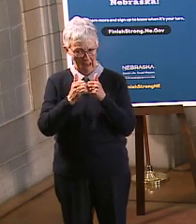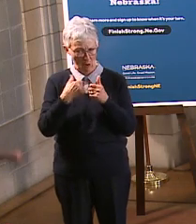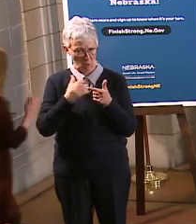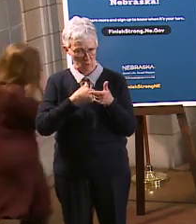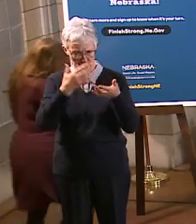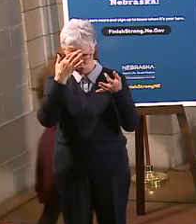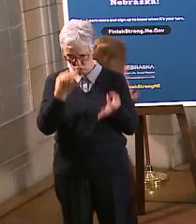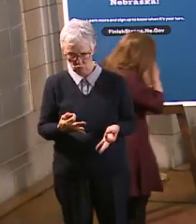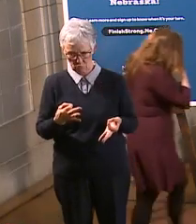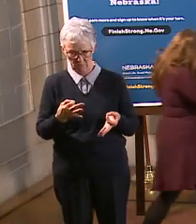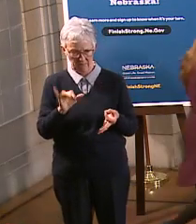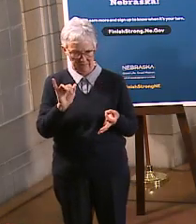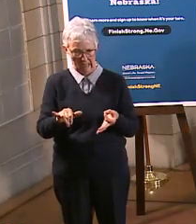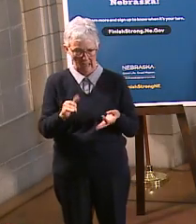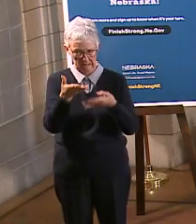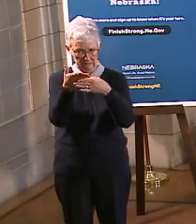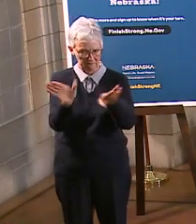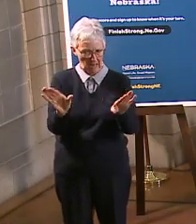made?